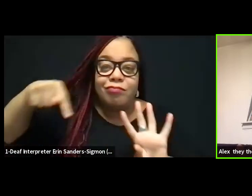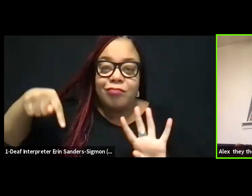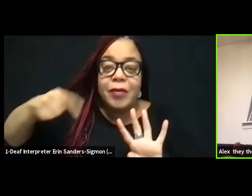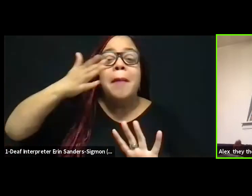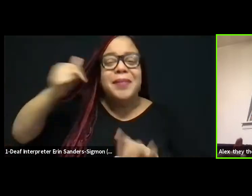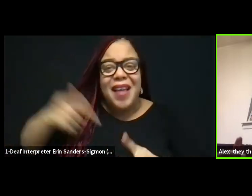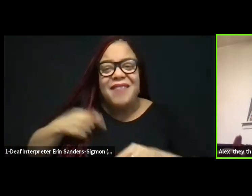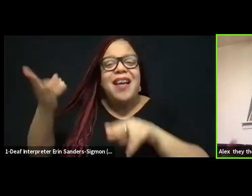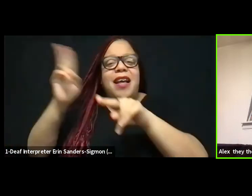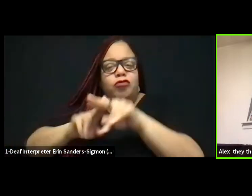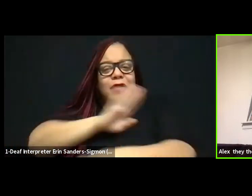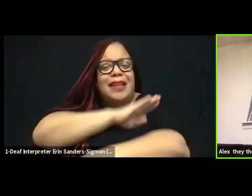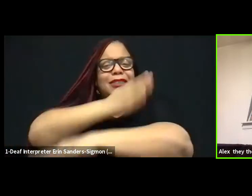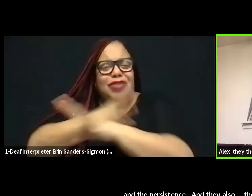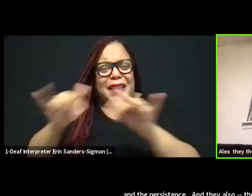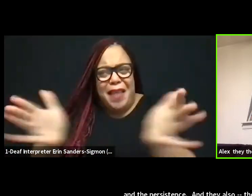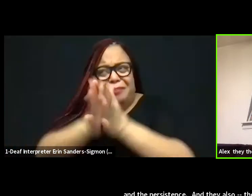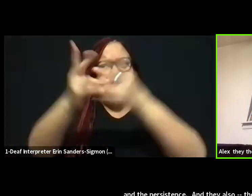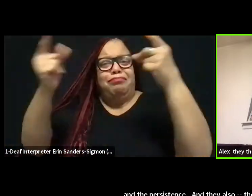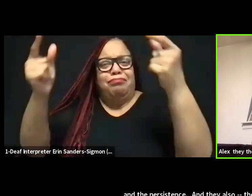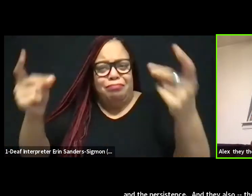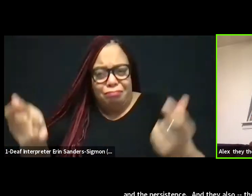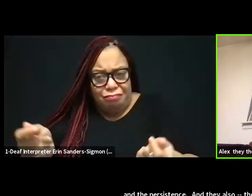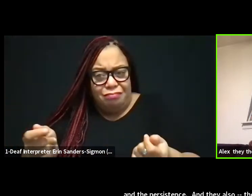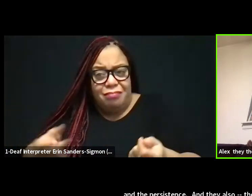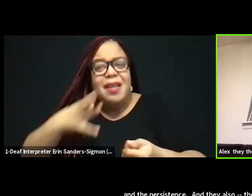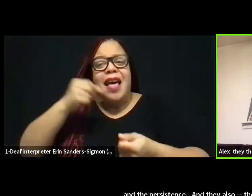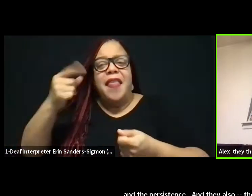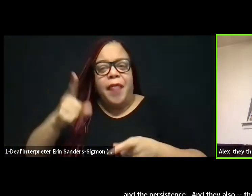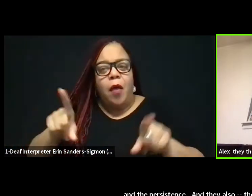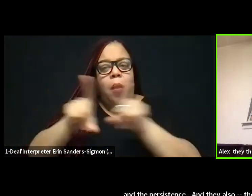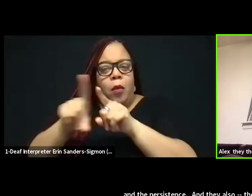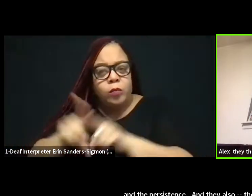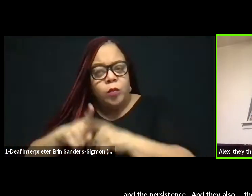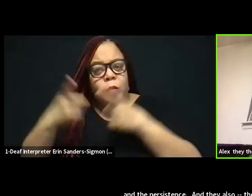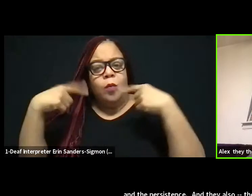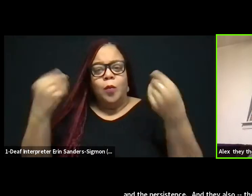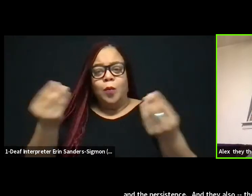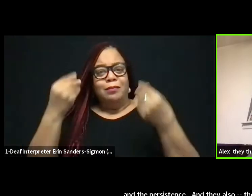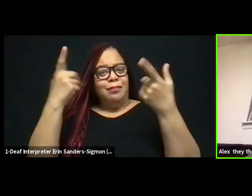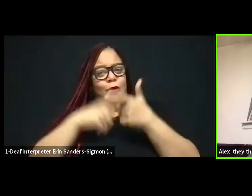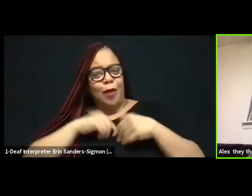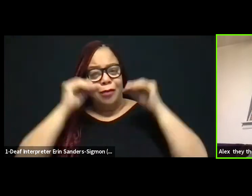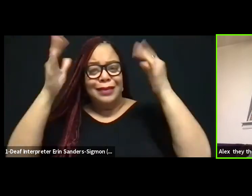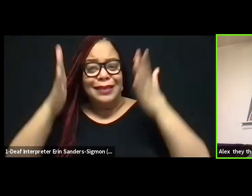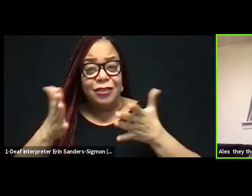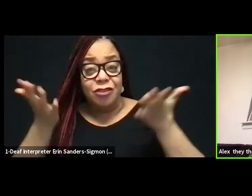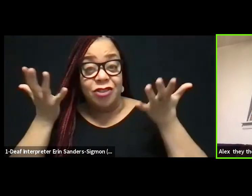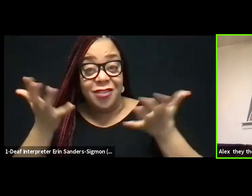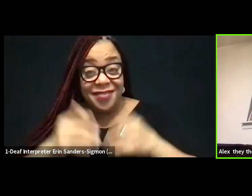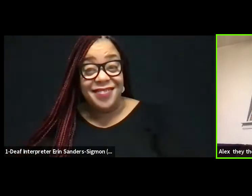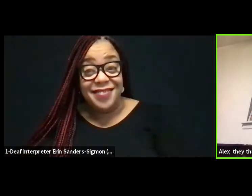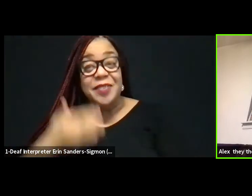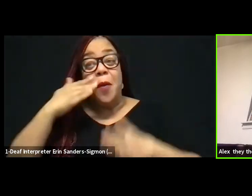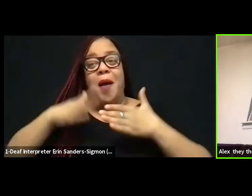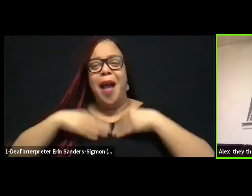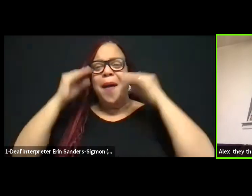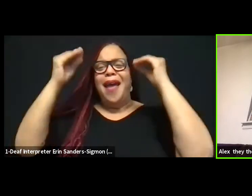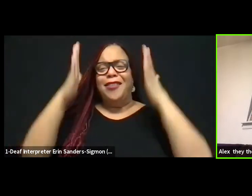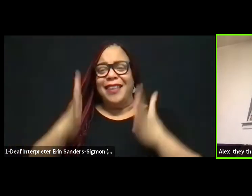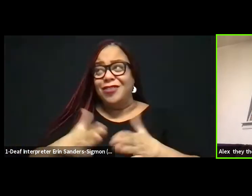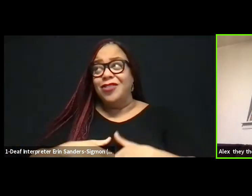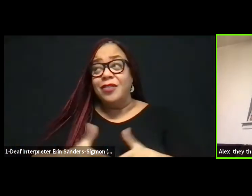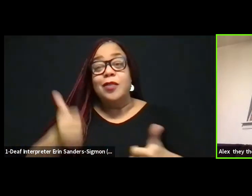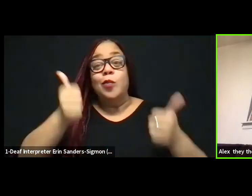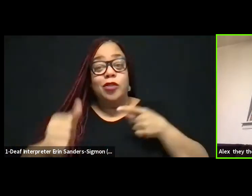educators, which are our moms, our other activists and organizers. So, you know, they're using